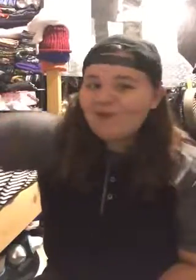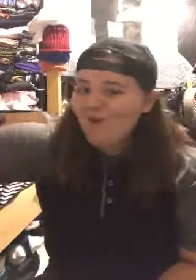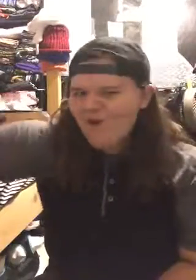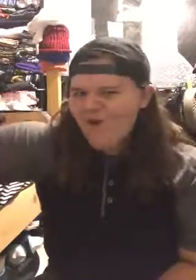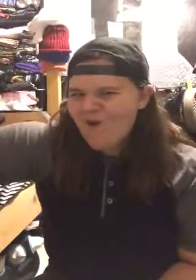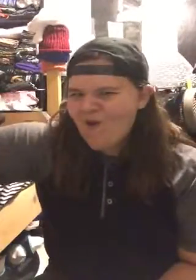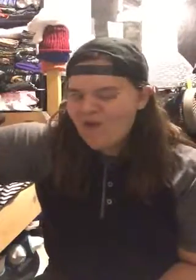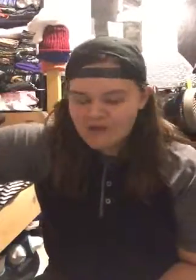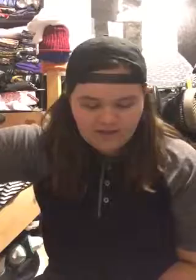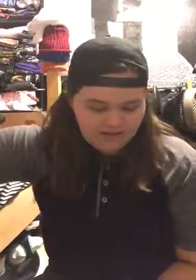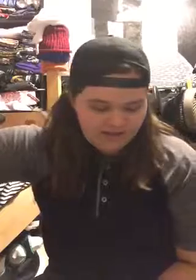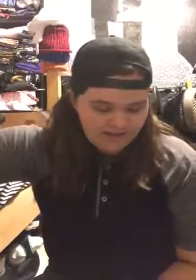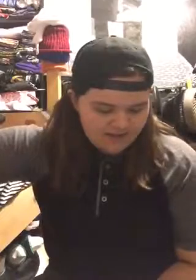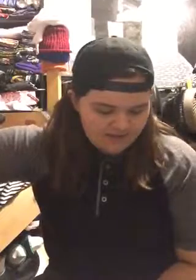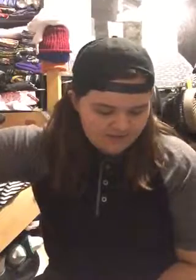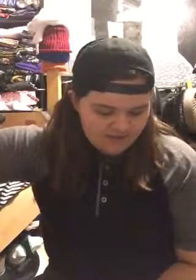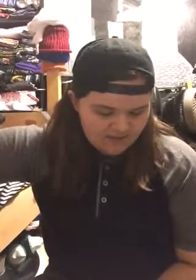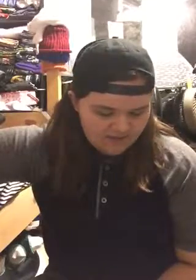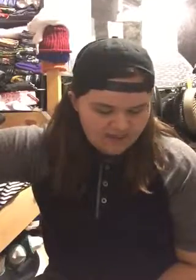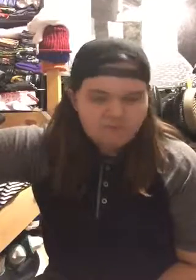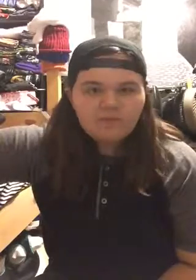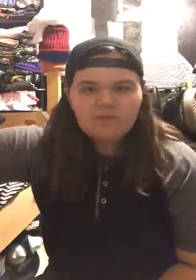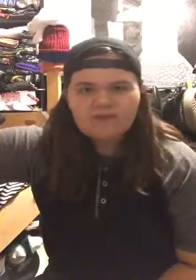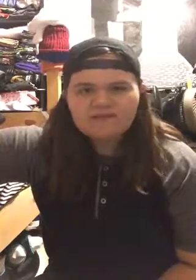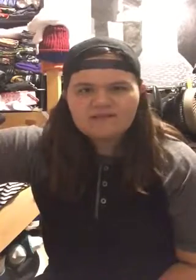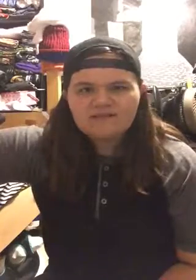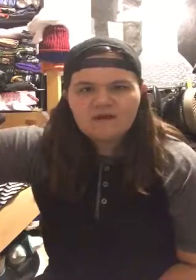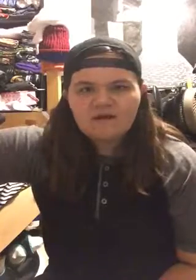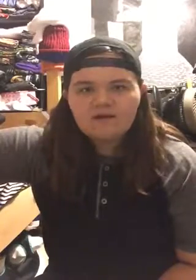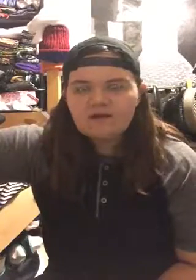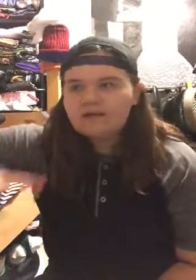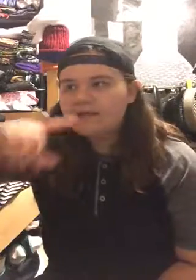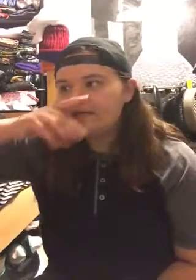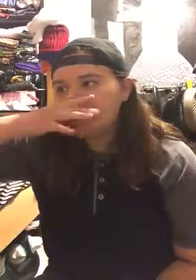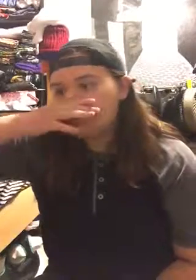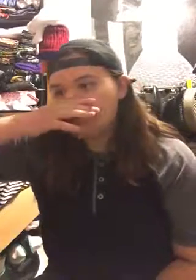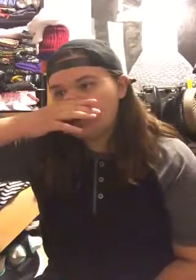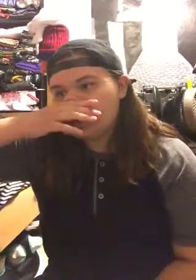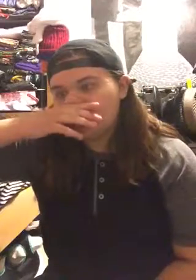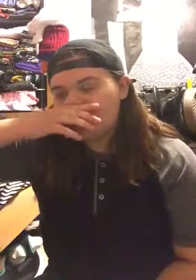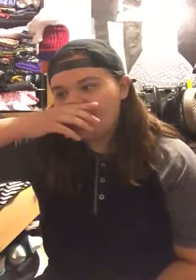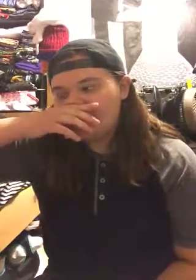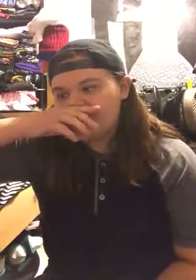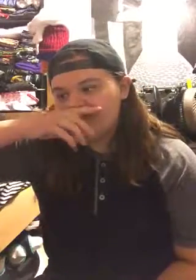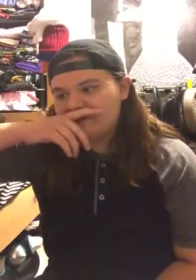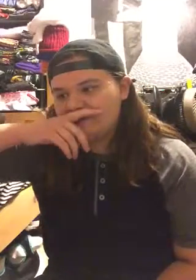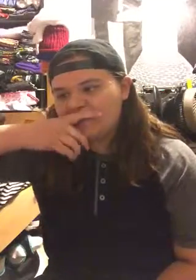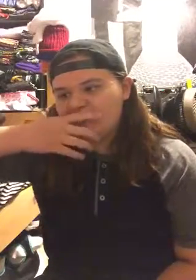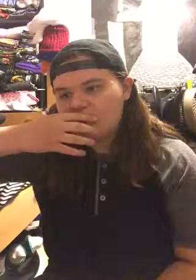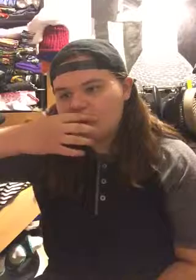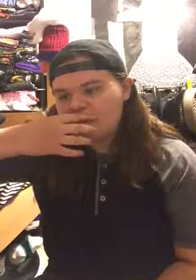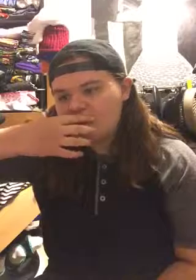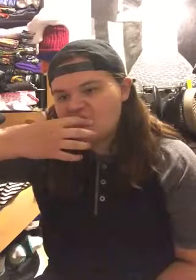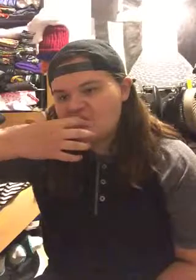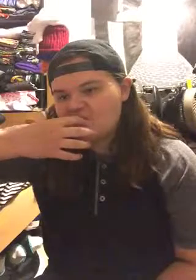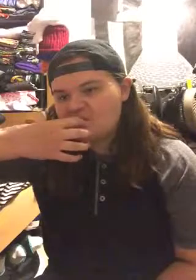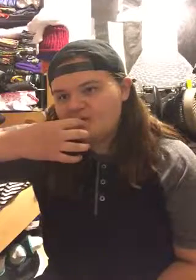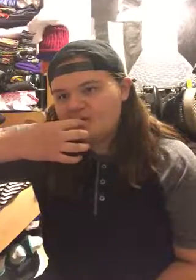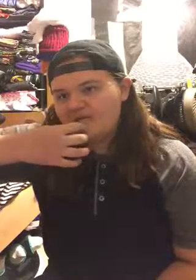Yeah. I'm trying to remember what else I saw in there that I could pull up. I remember strong farmer. I remember